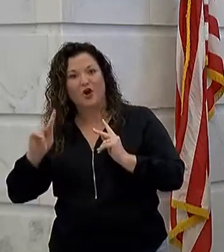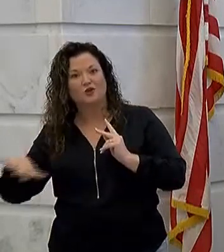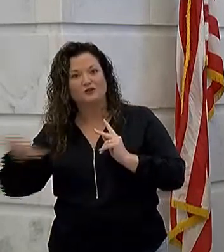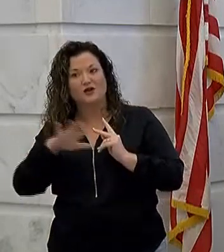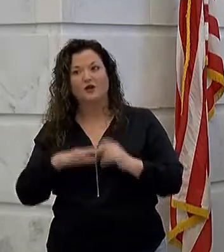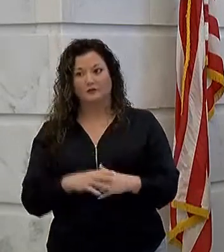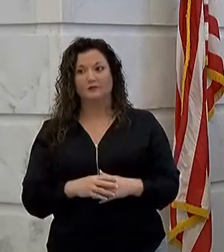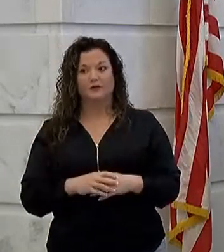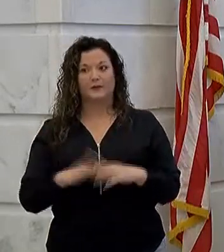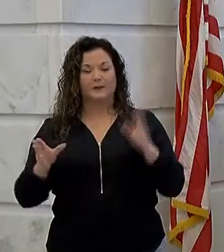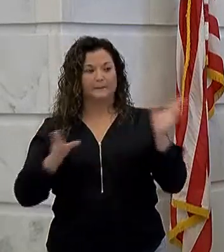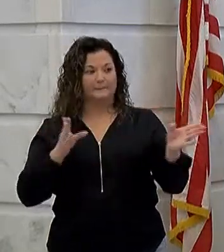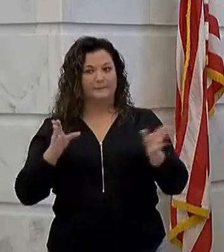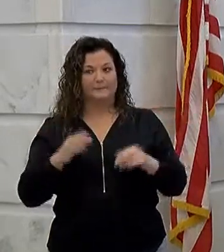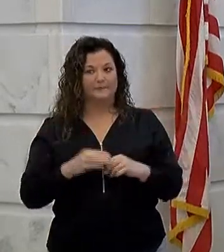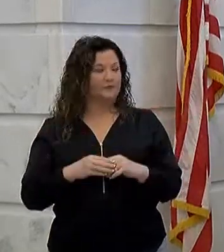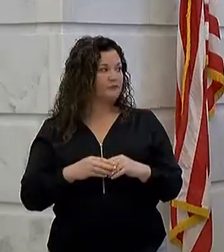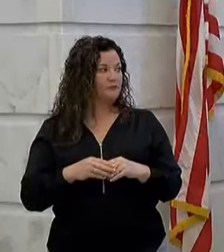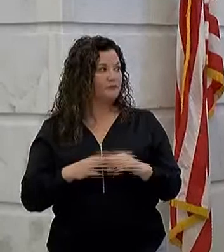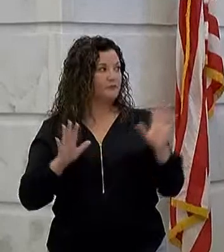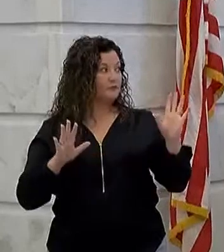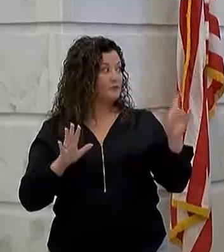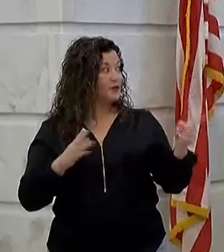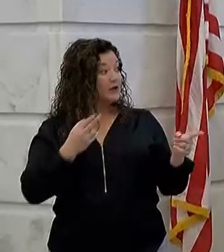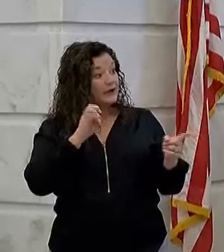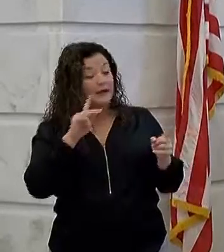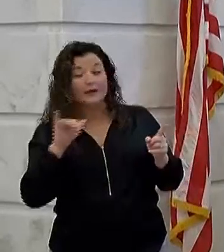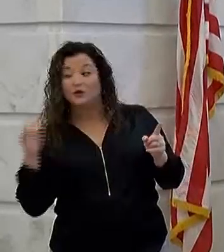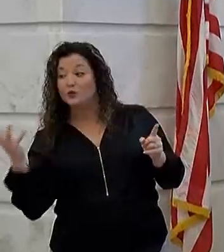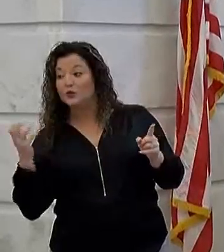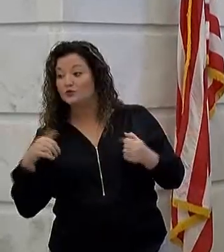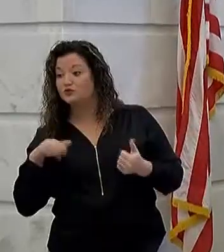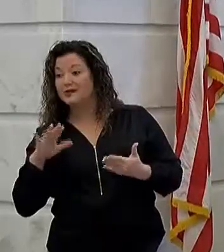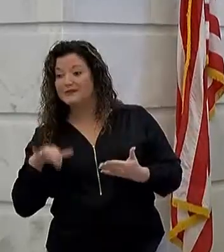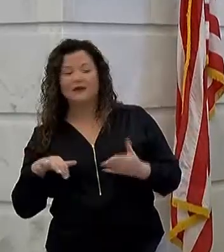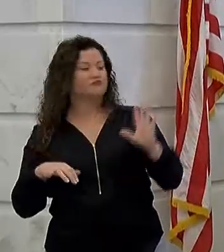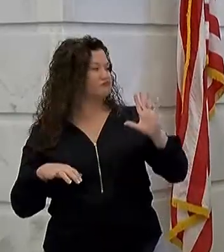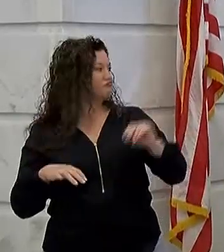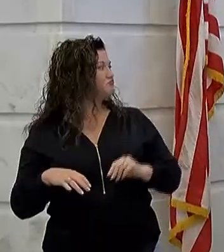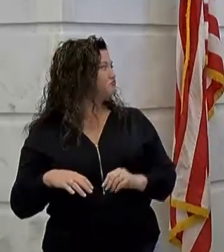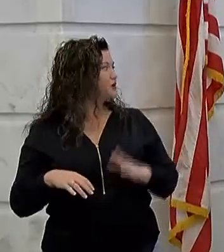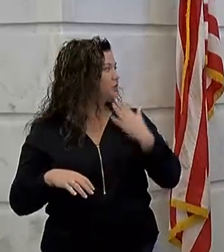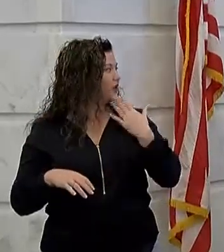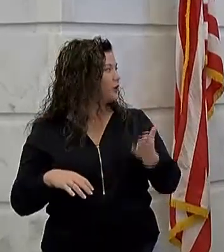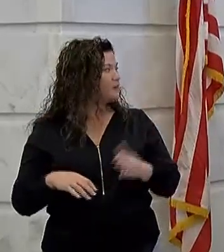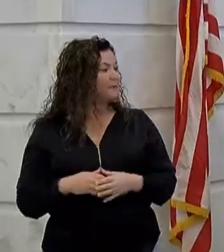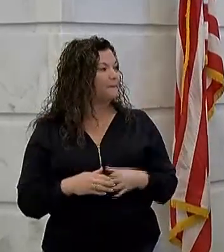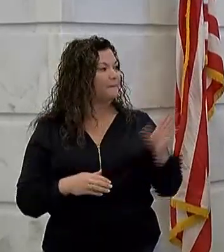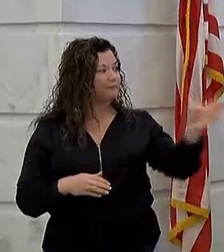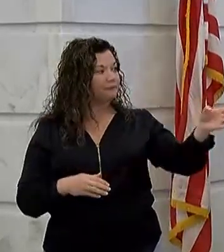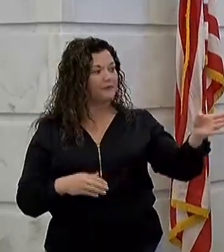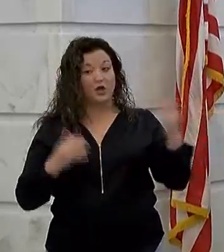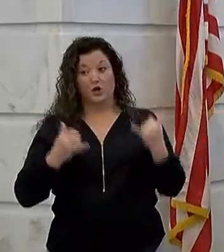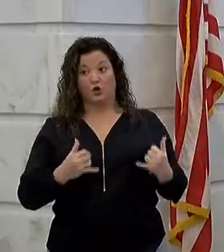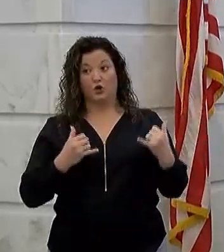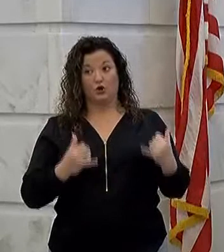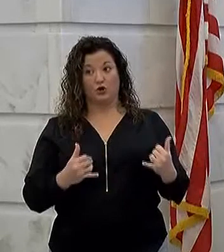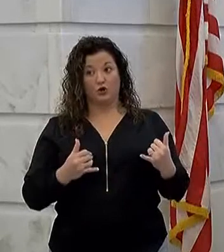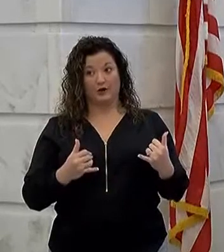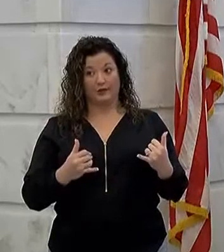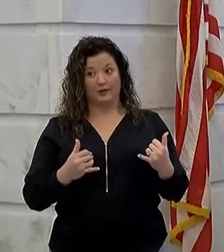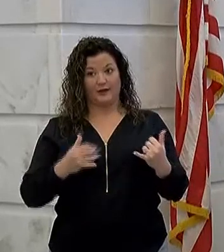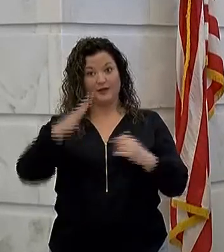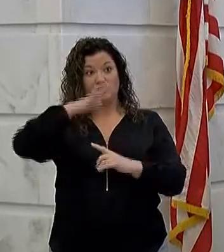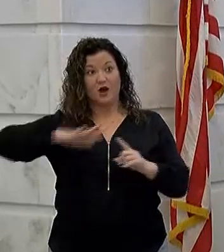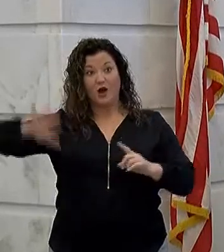expect. Senator Hickey, just a second. Senator Hickey, do you want to address that? No, sir. Okay. Thank you. So I think currently the